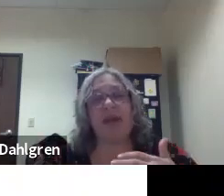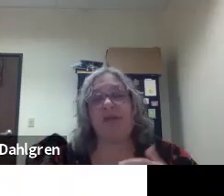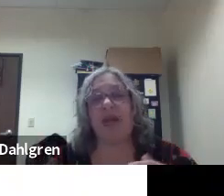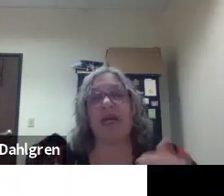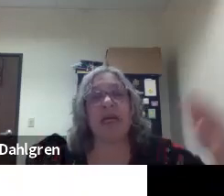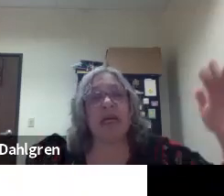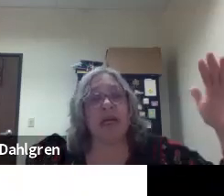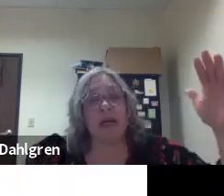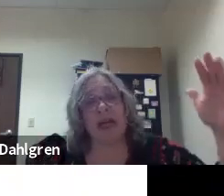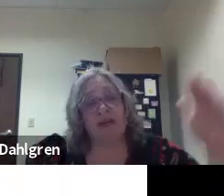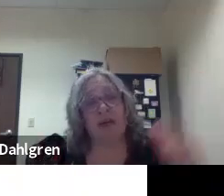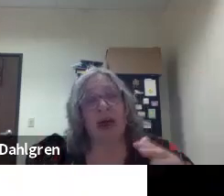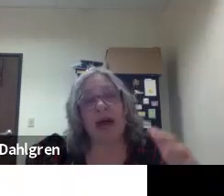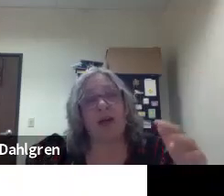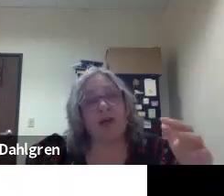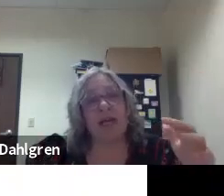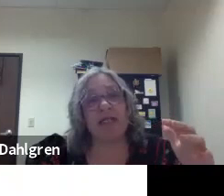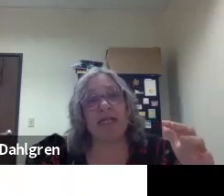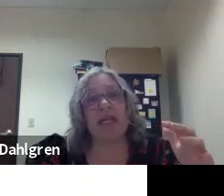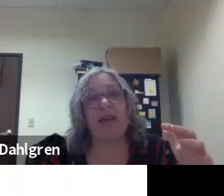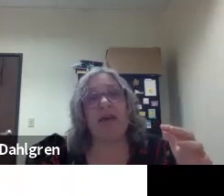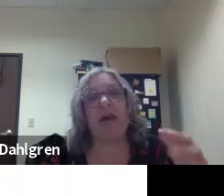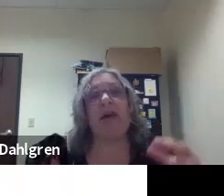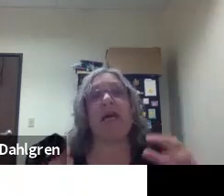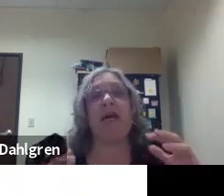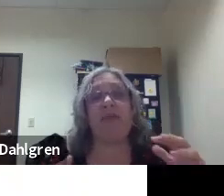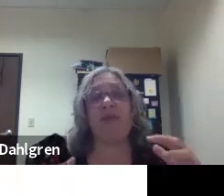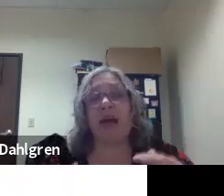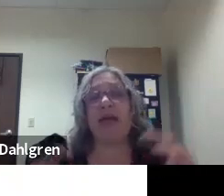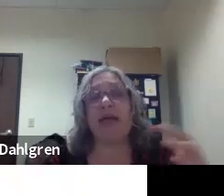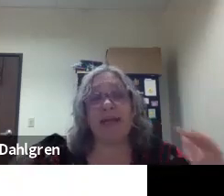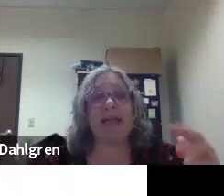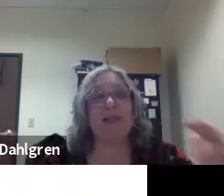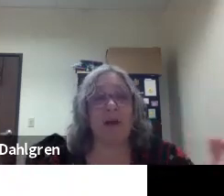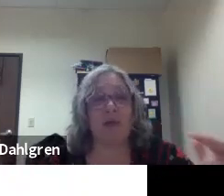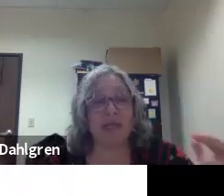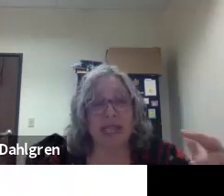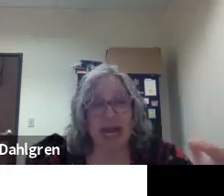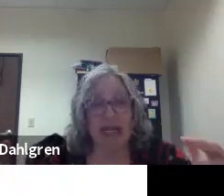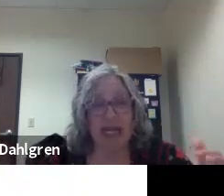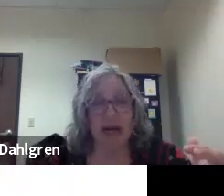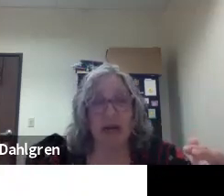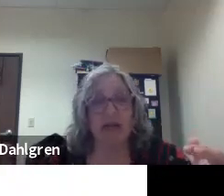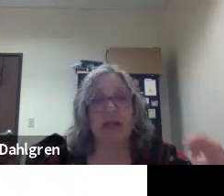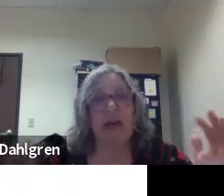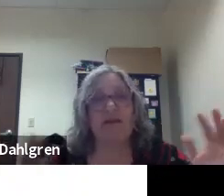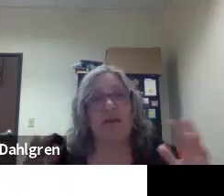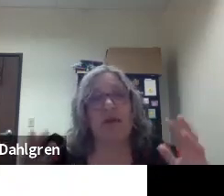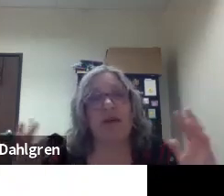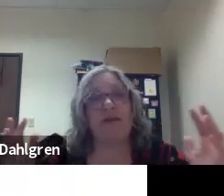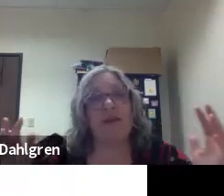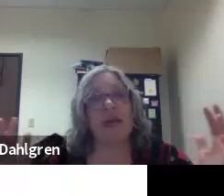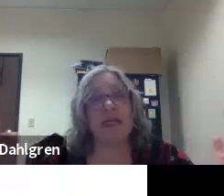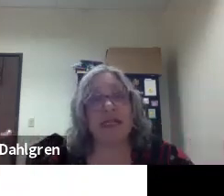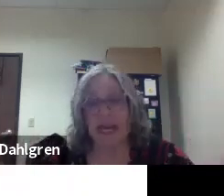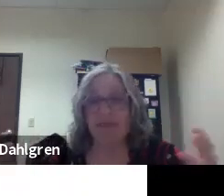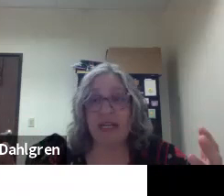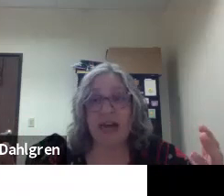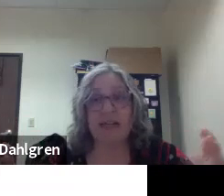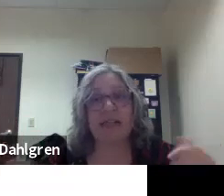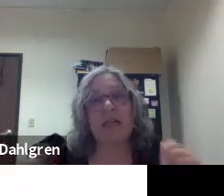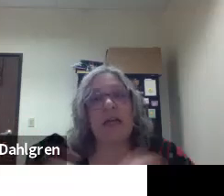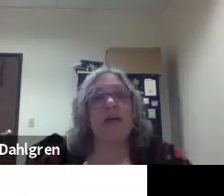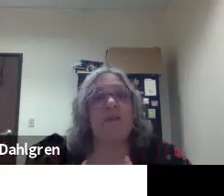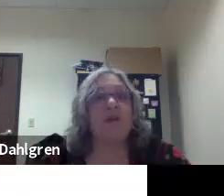of benefit, if you add all these together, it can provide at least almost 9 years of sort of